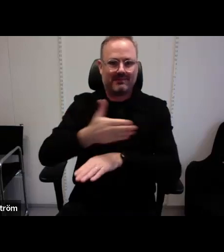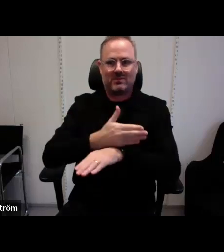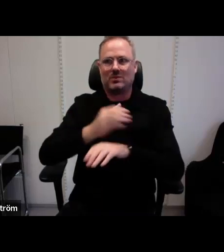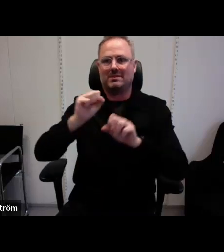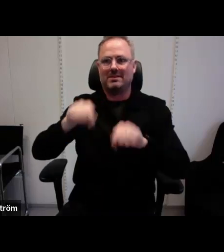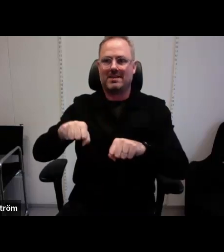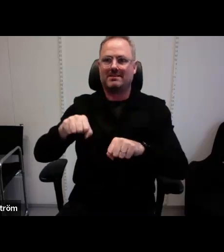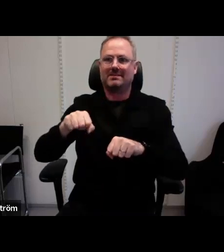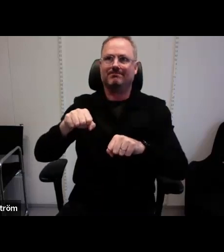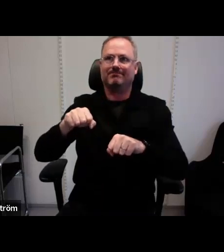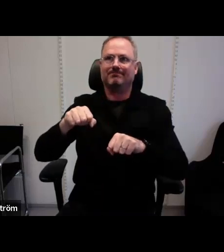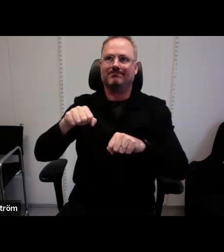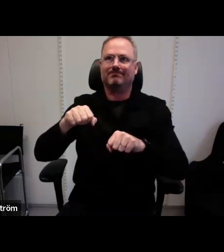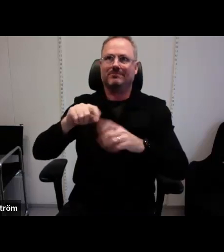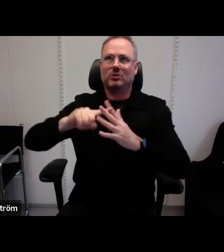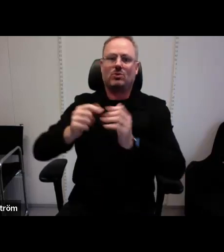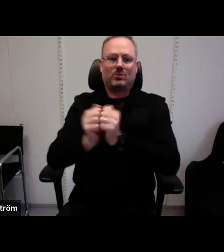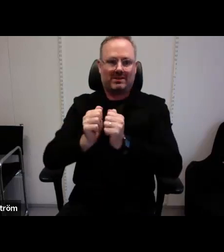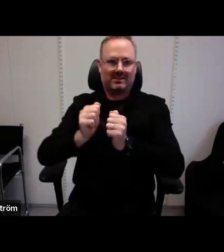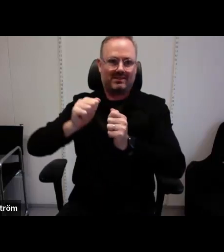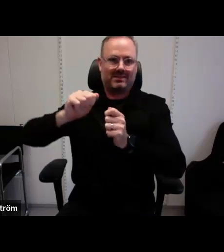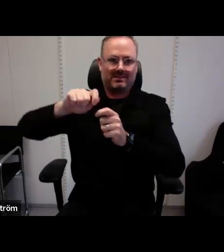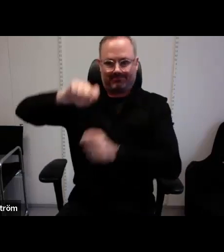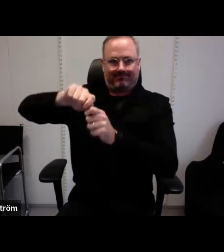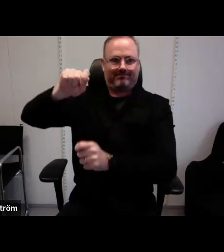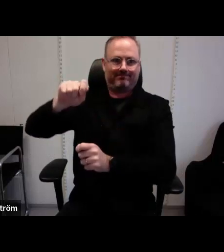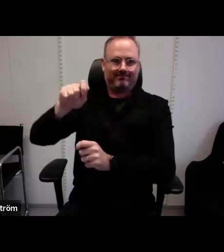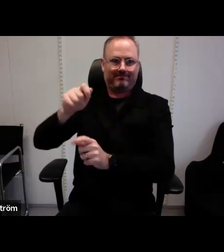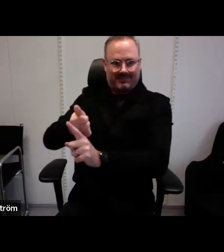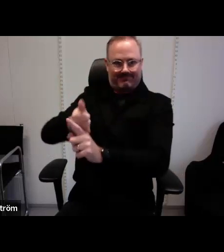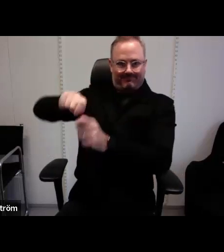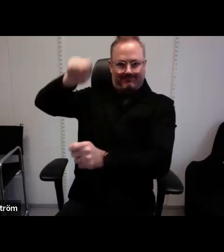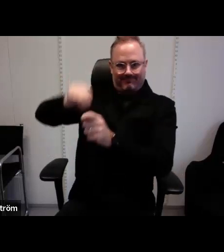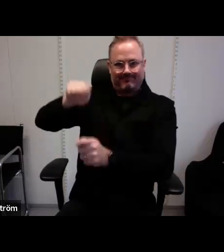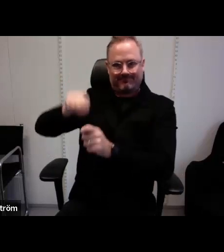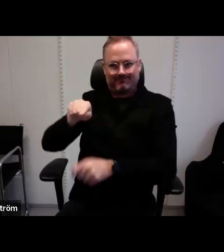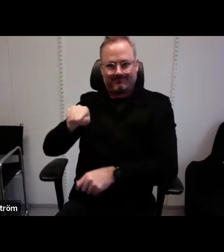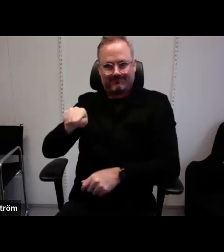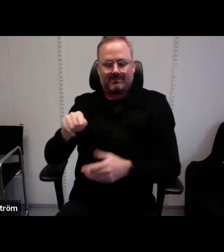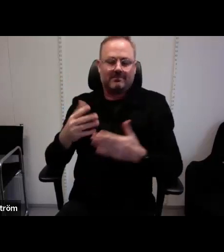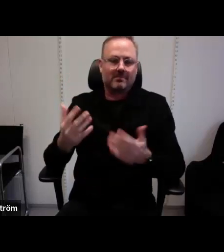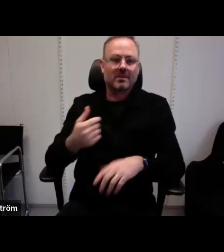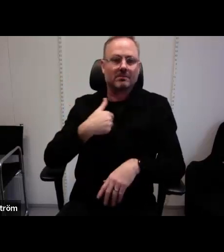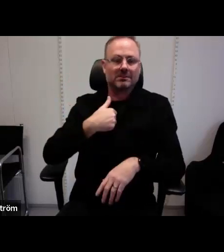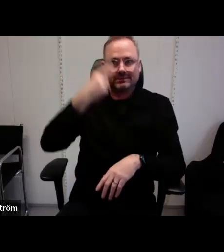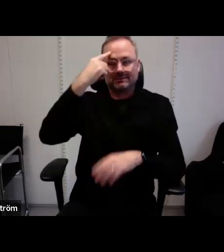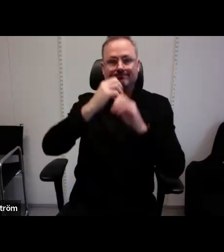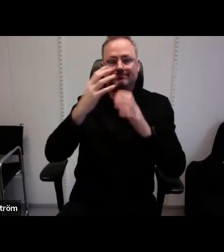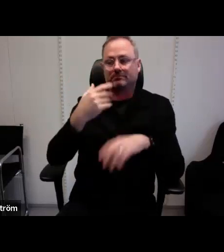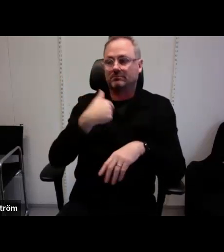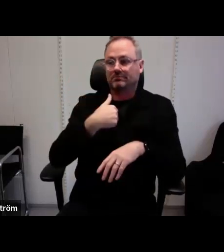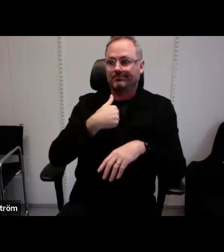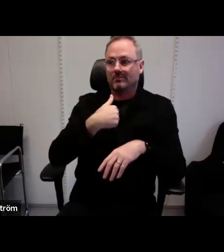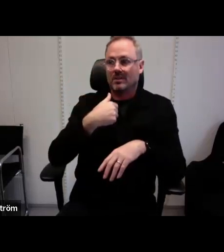criteria to be able to talk about fluency, what fluency is, before we can really develop assessments to look at